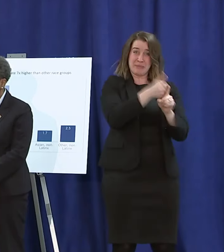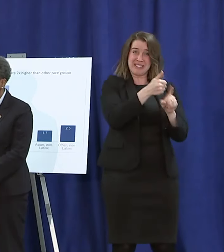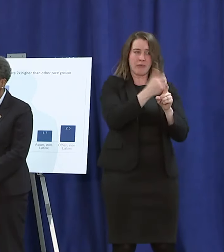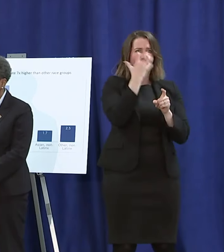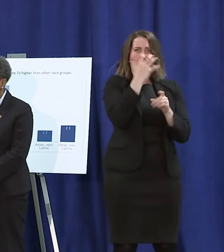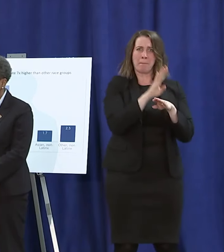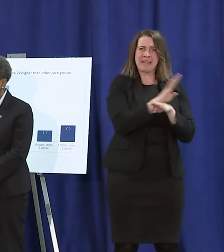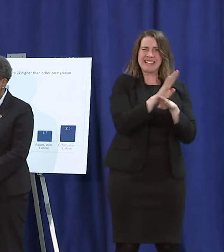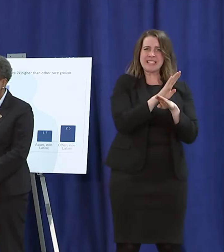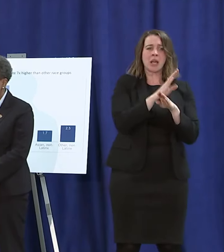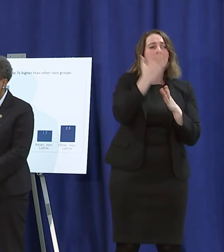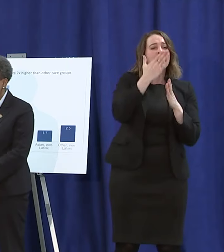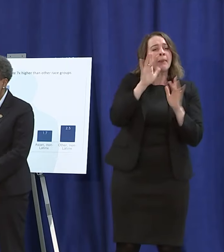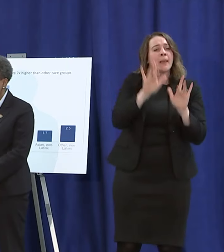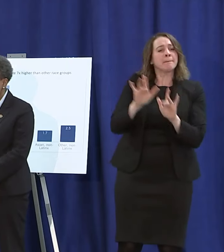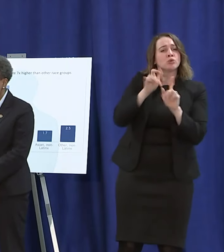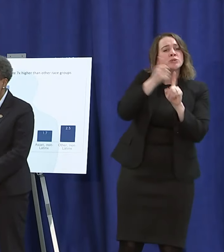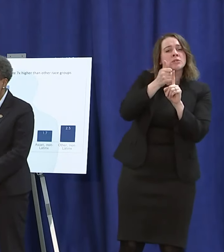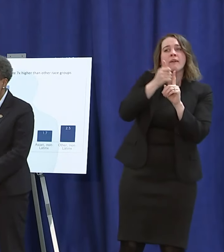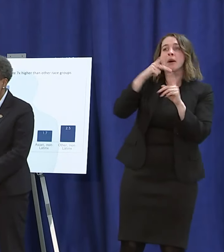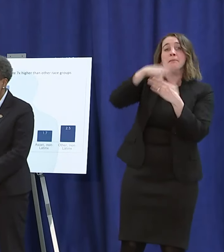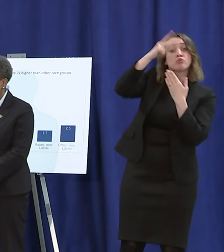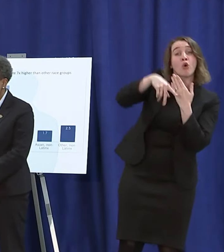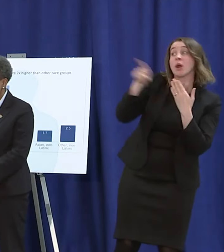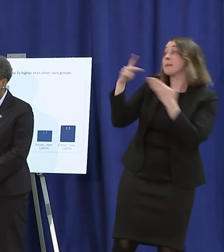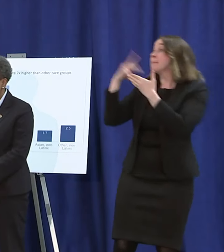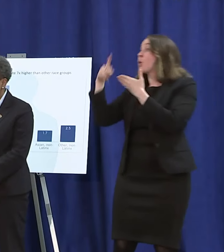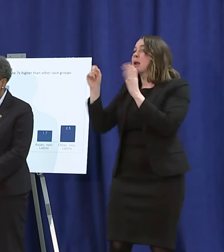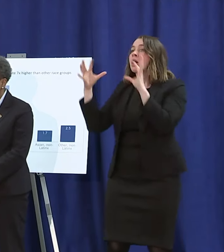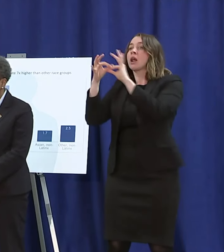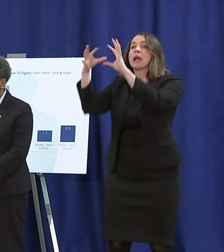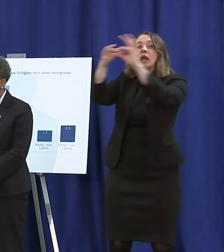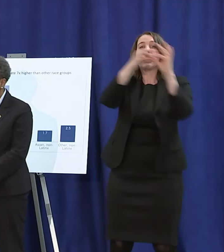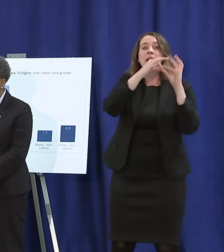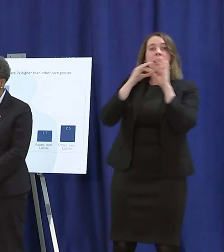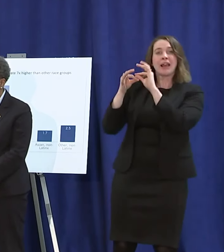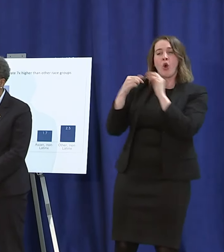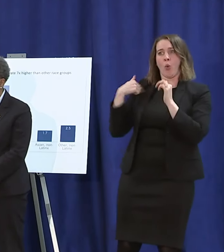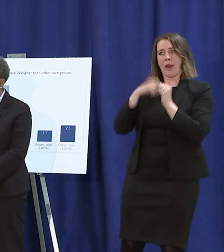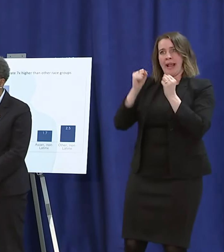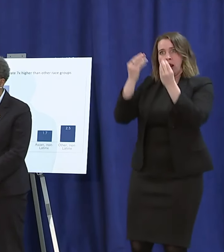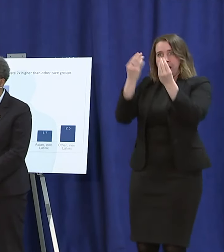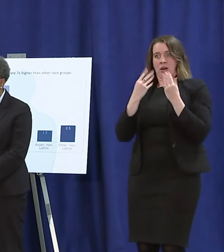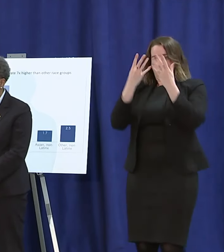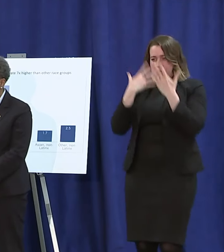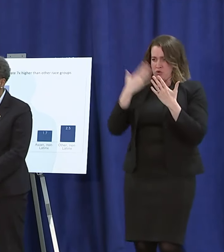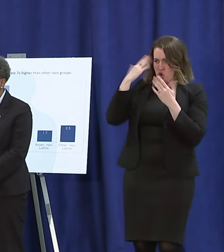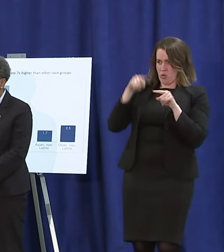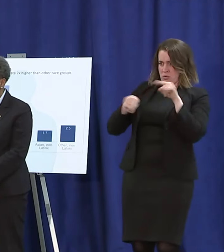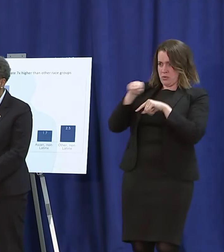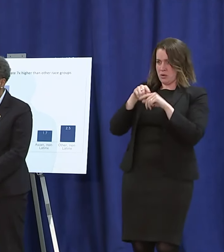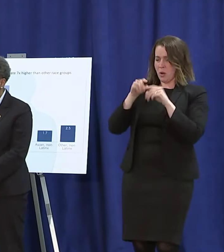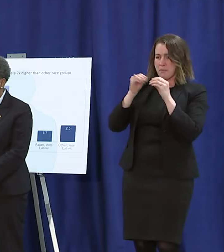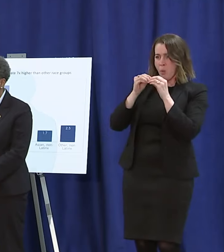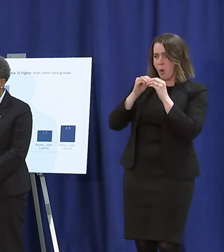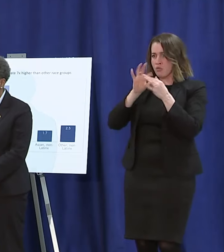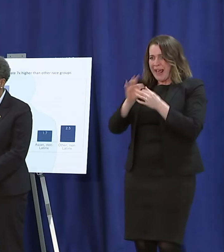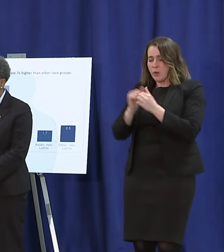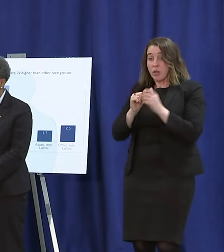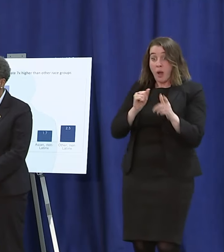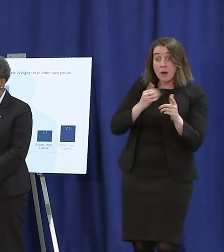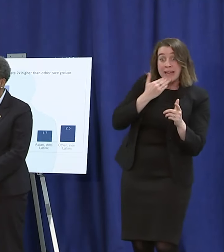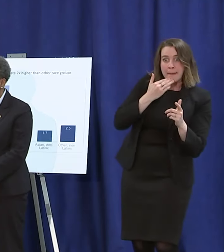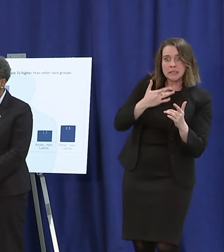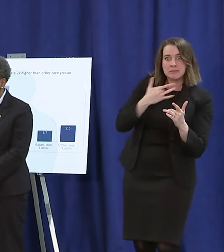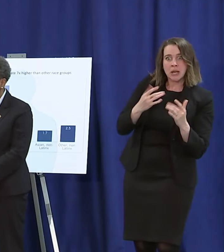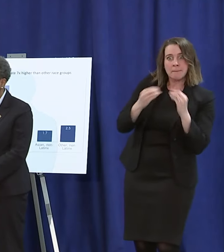of all the patients. It allows us to have better information about things like underlying conditions, and then importantly, putting a